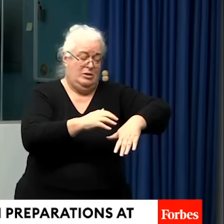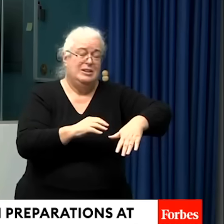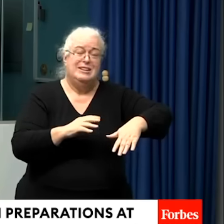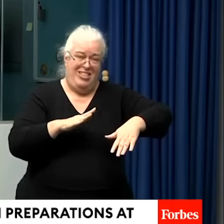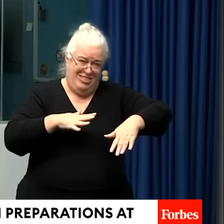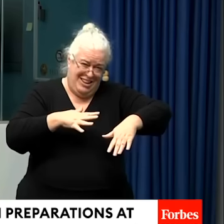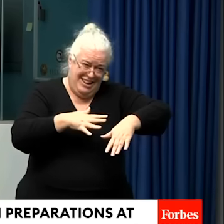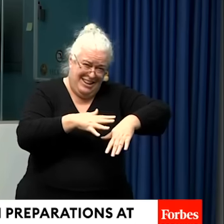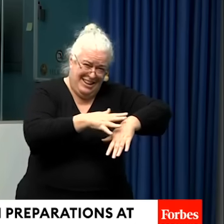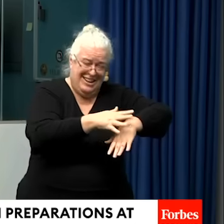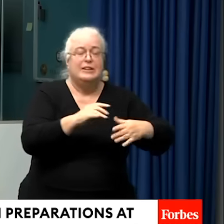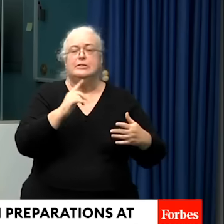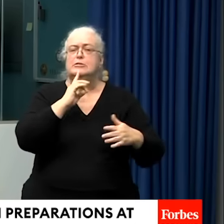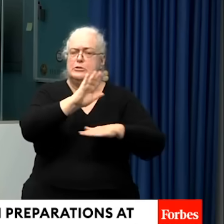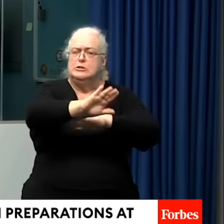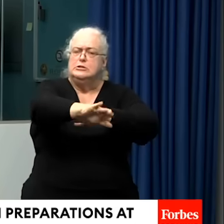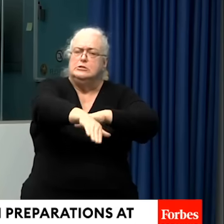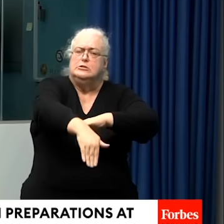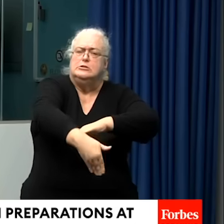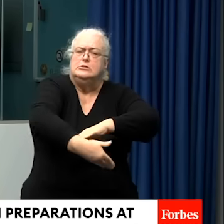into the overnight hours and